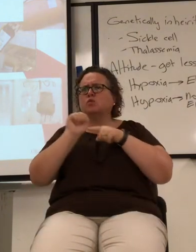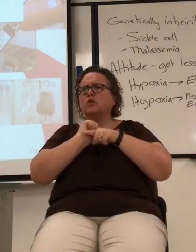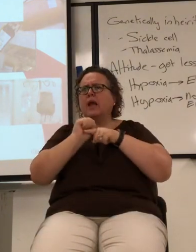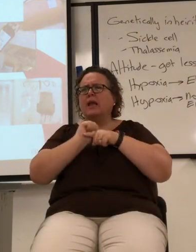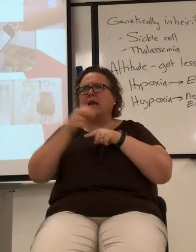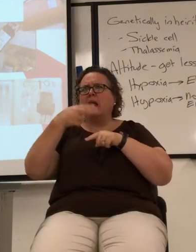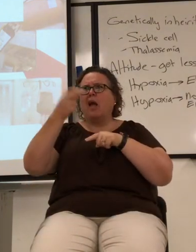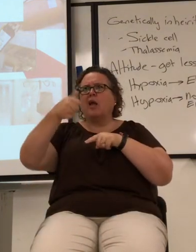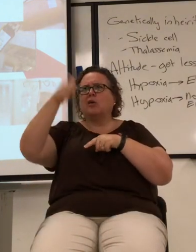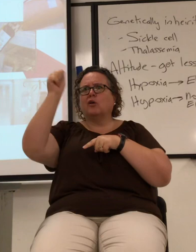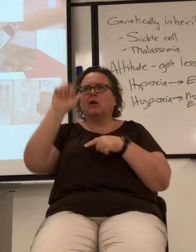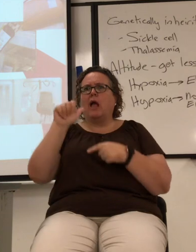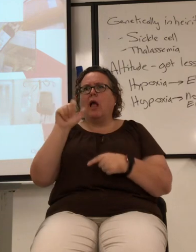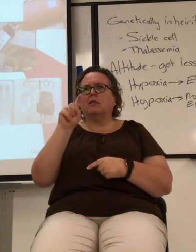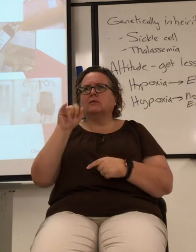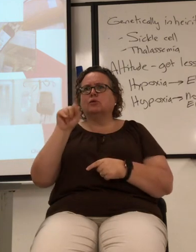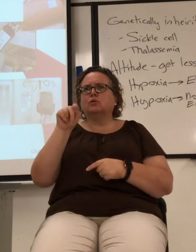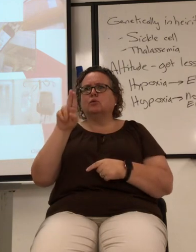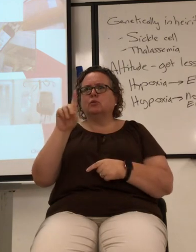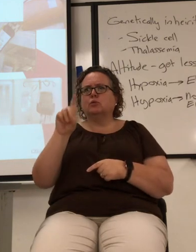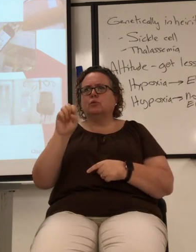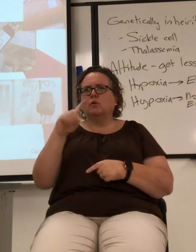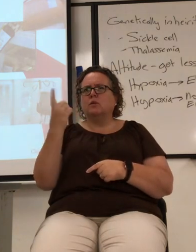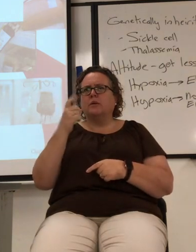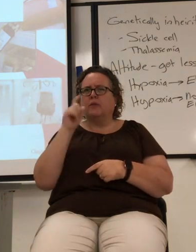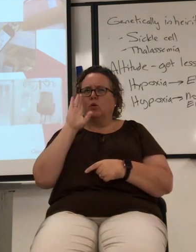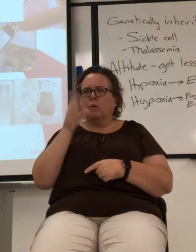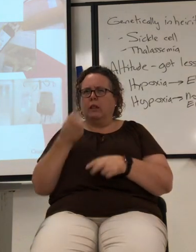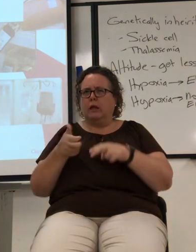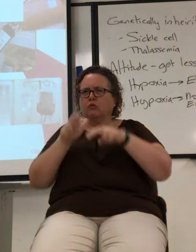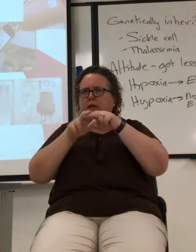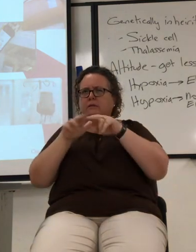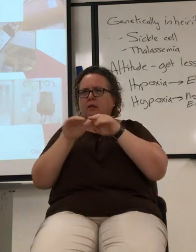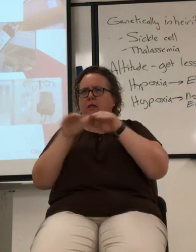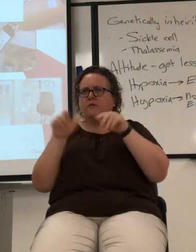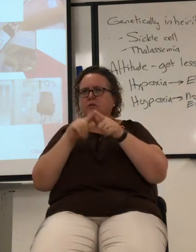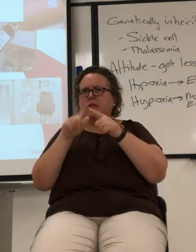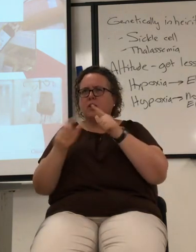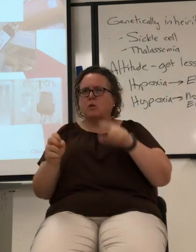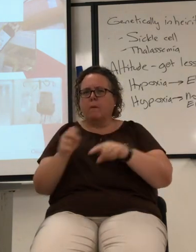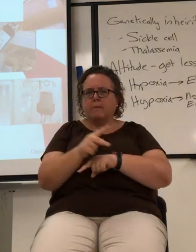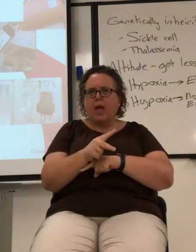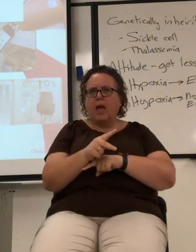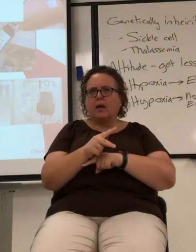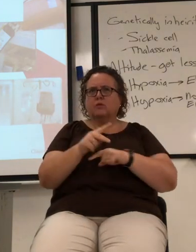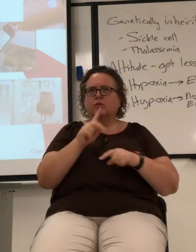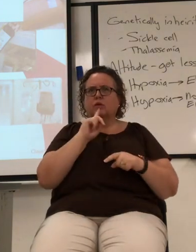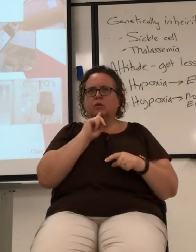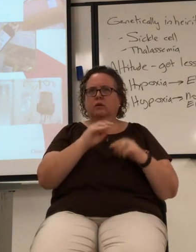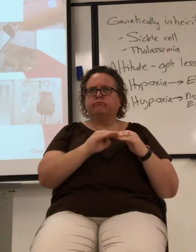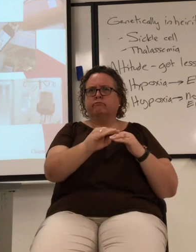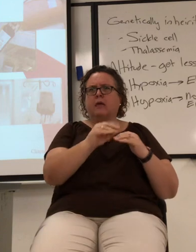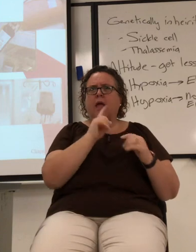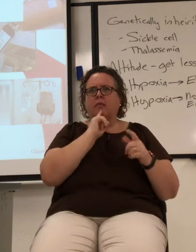altitudes or something? Yes. You increase like the levels, and then when you go back and